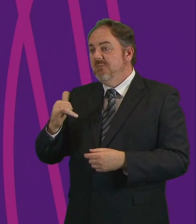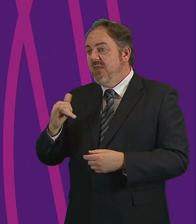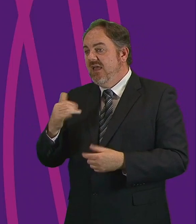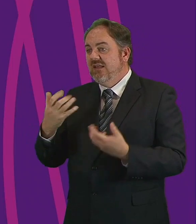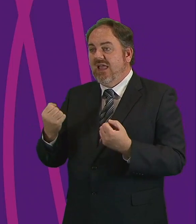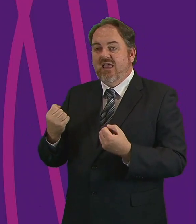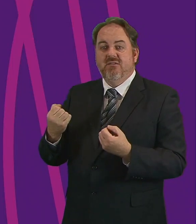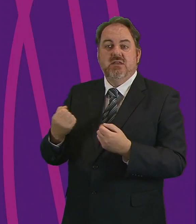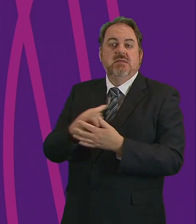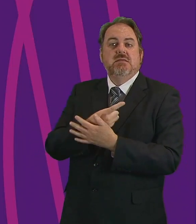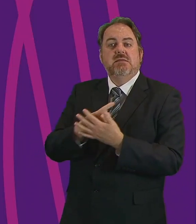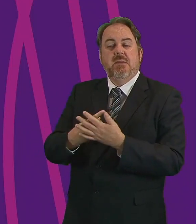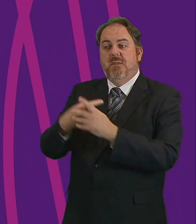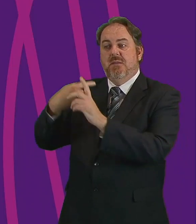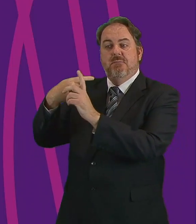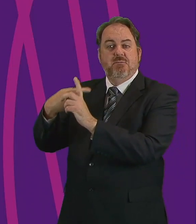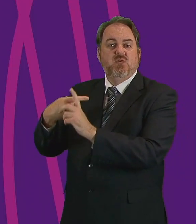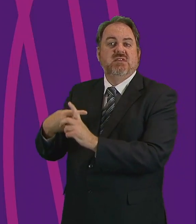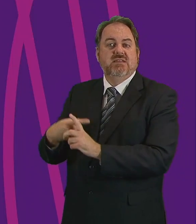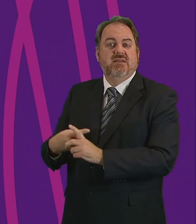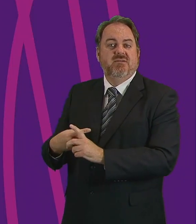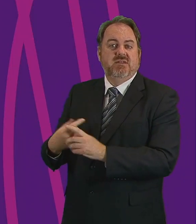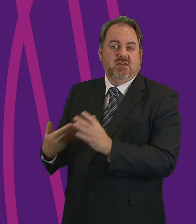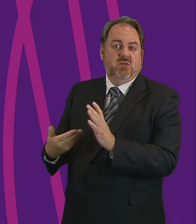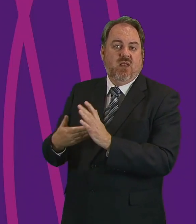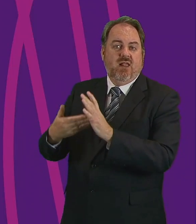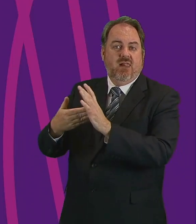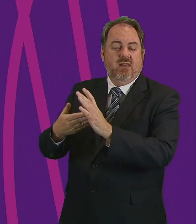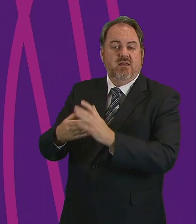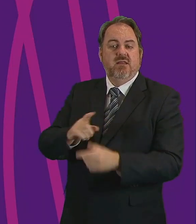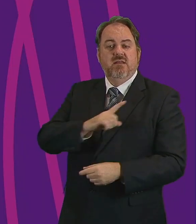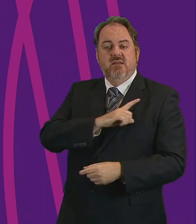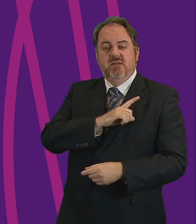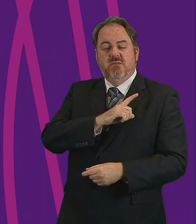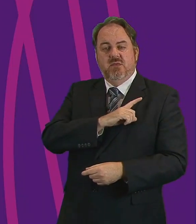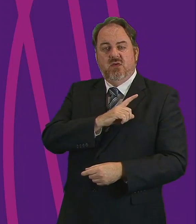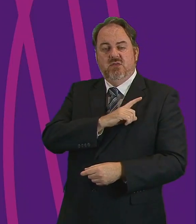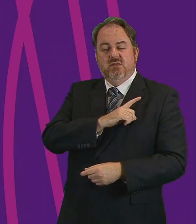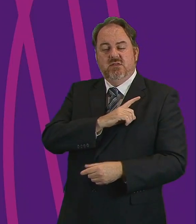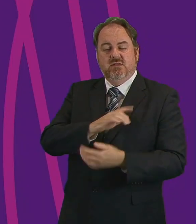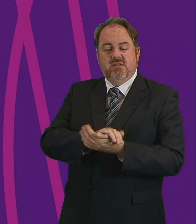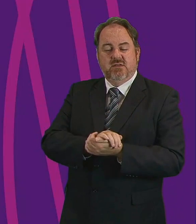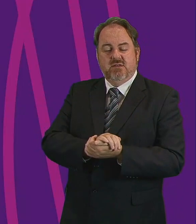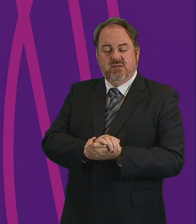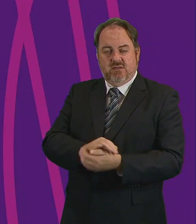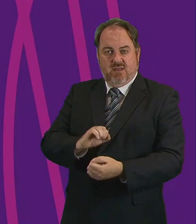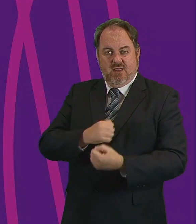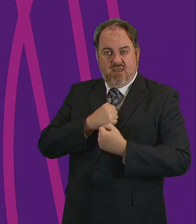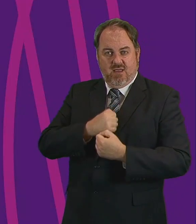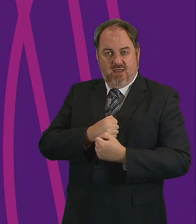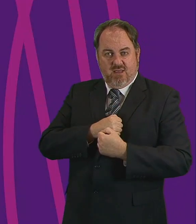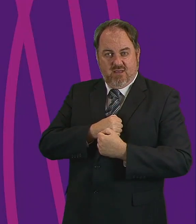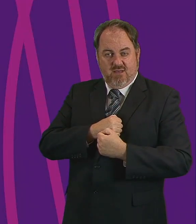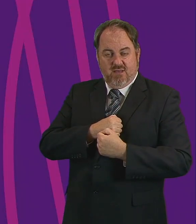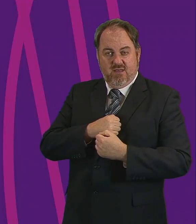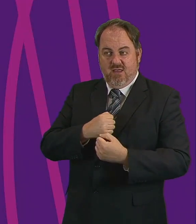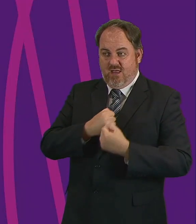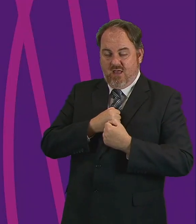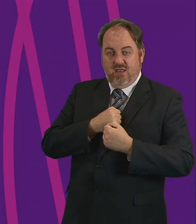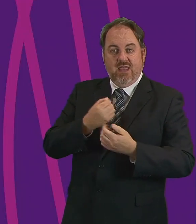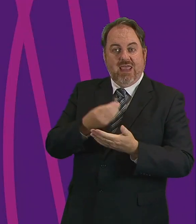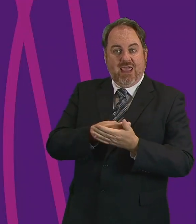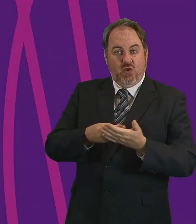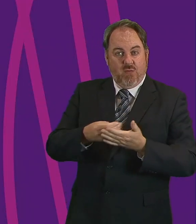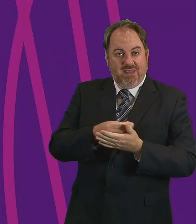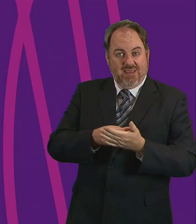know, because of the way the fiscal framework operates, if the fall in economic activity in Scotland is greater than the rest of the